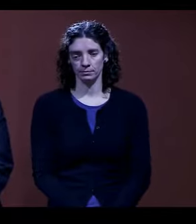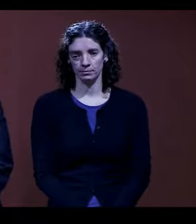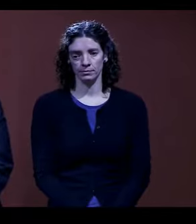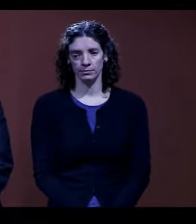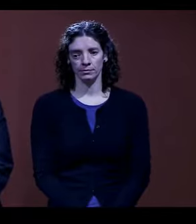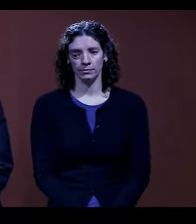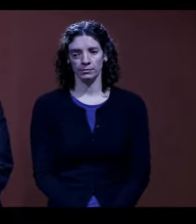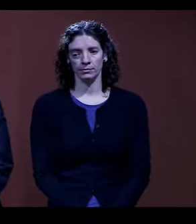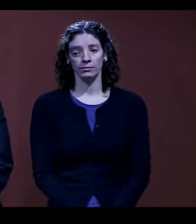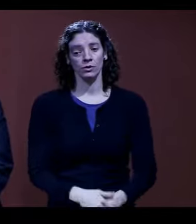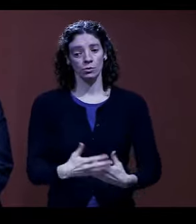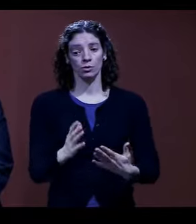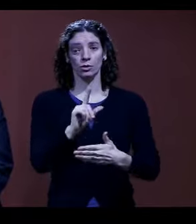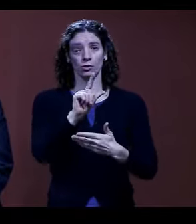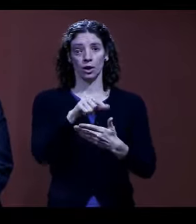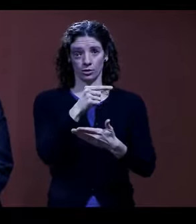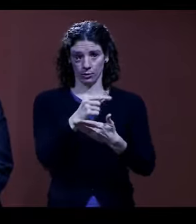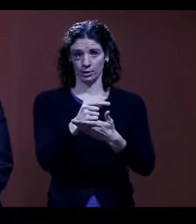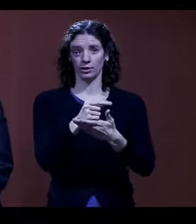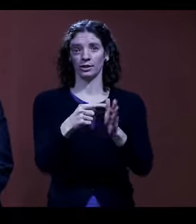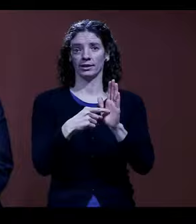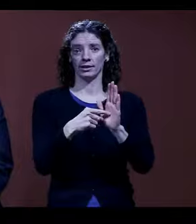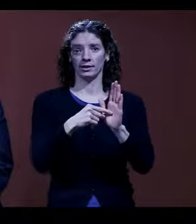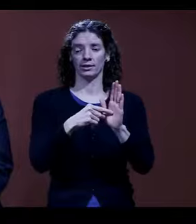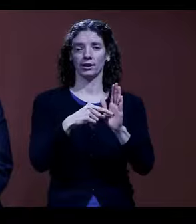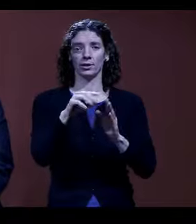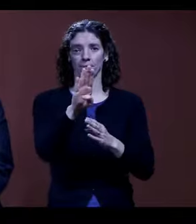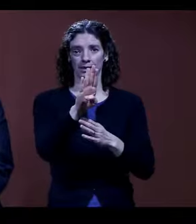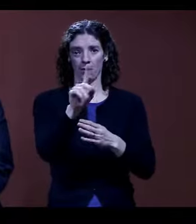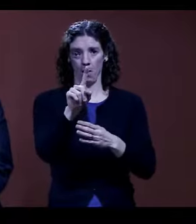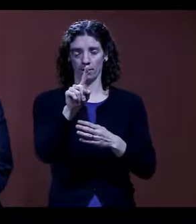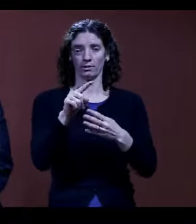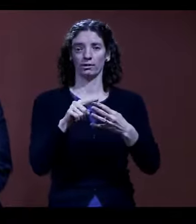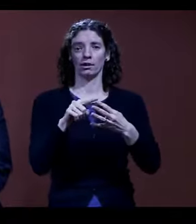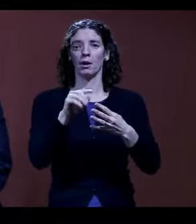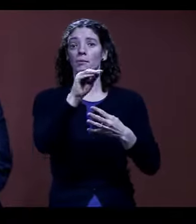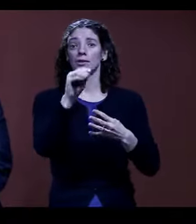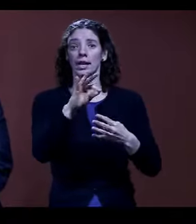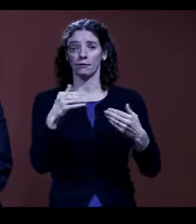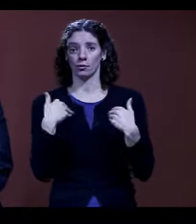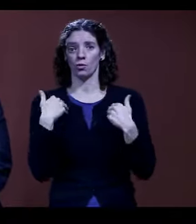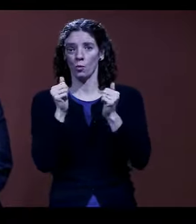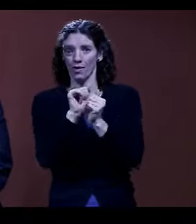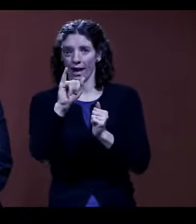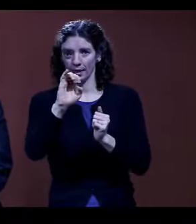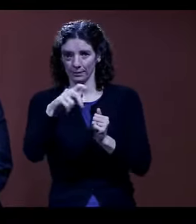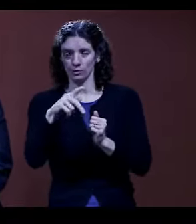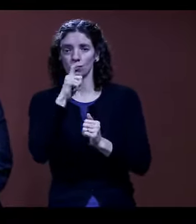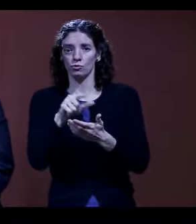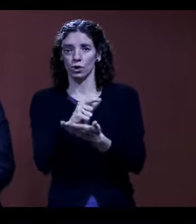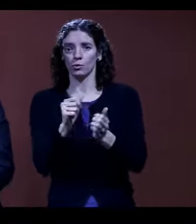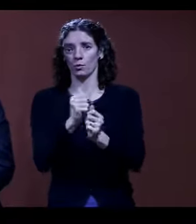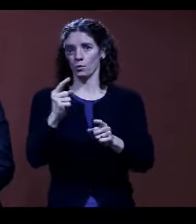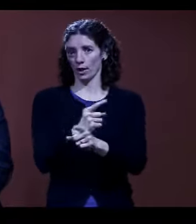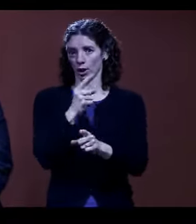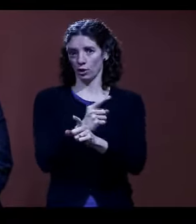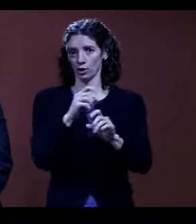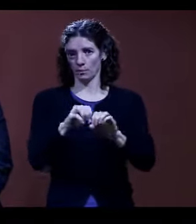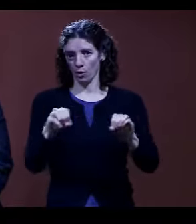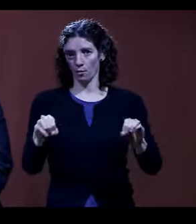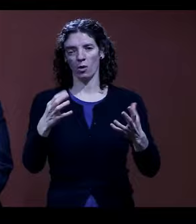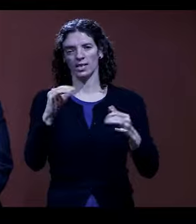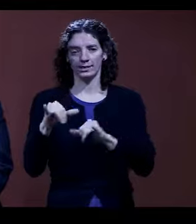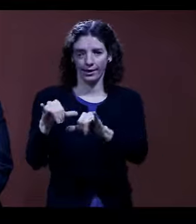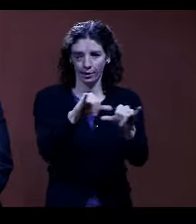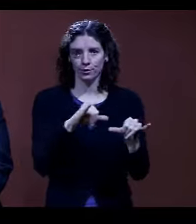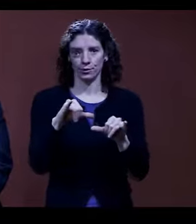So graduation indicator B1 is the percent of youth with IEPs graduating with a regular diploma or a standard